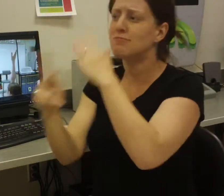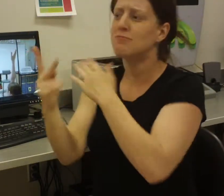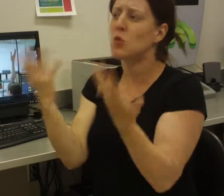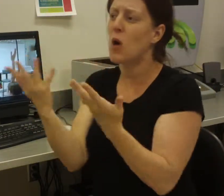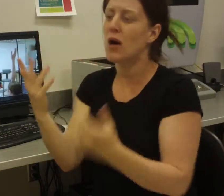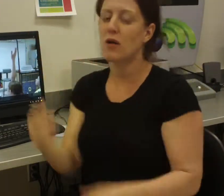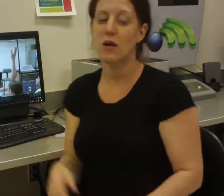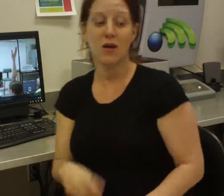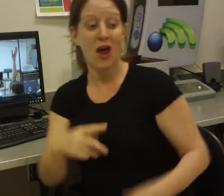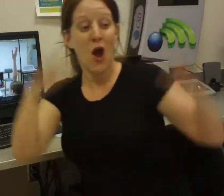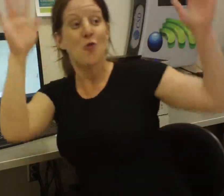from, most likely?